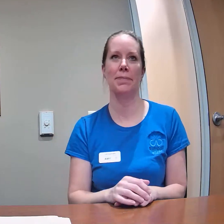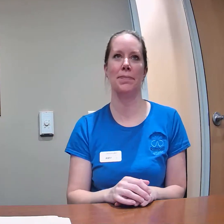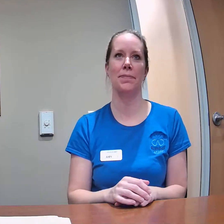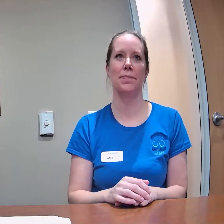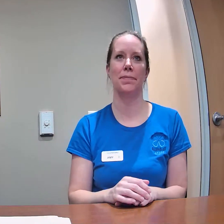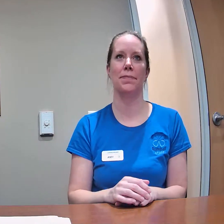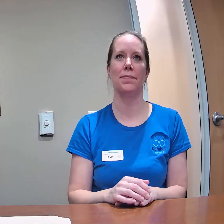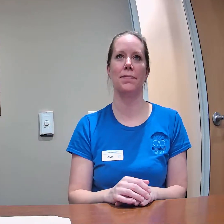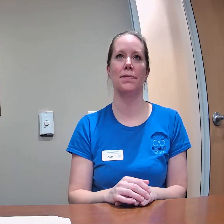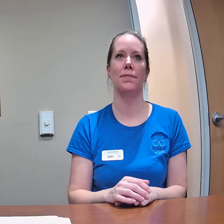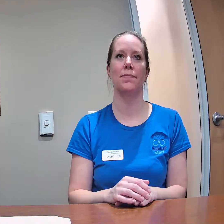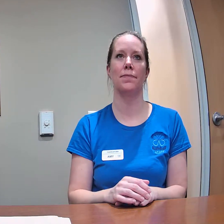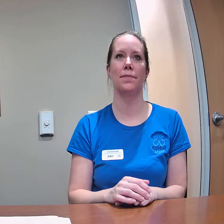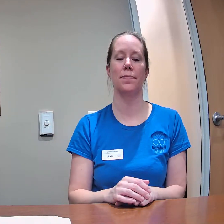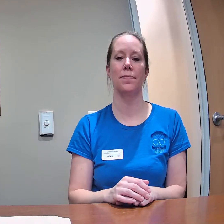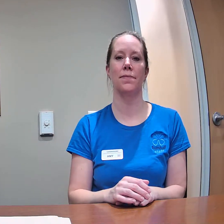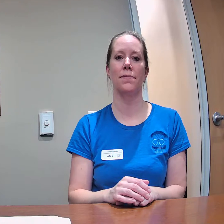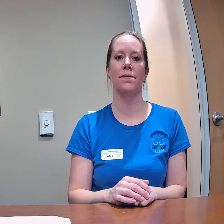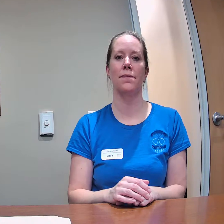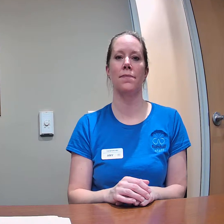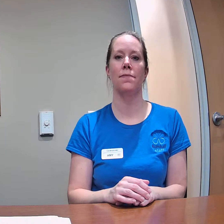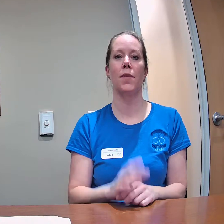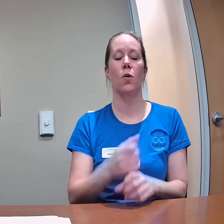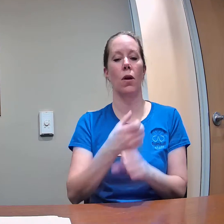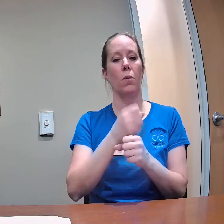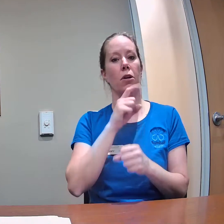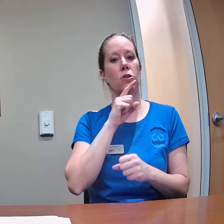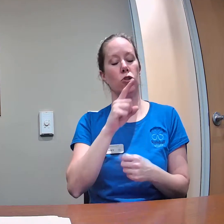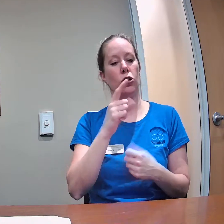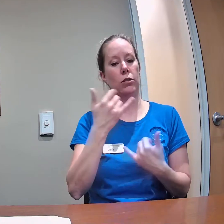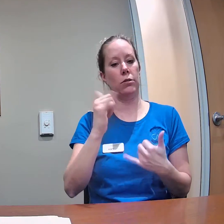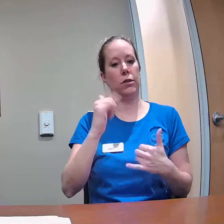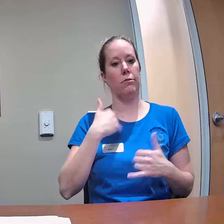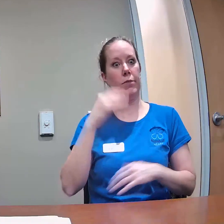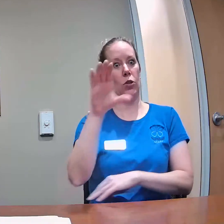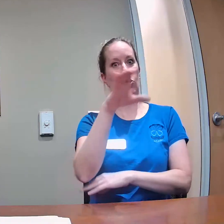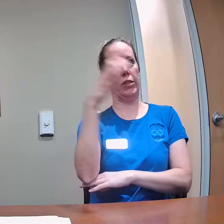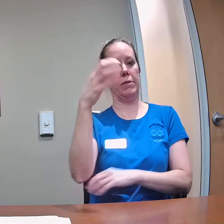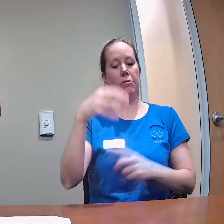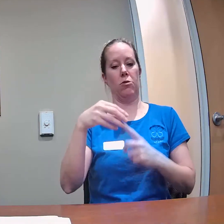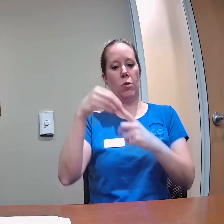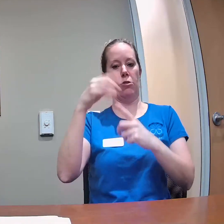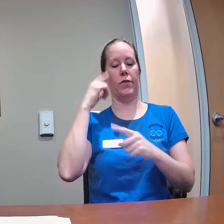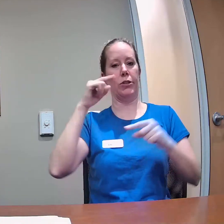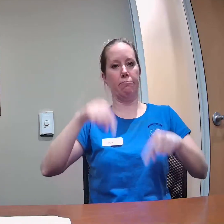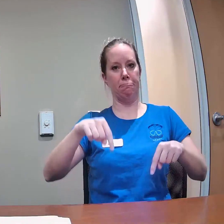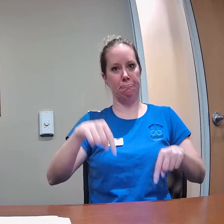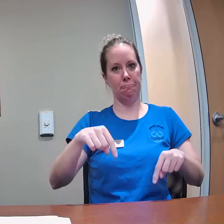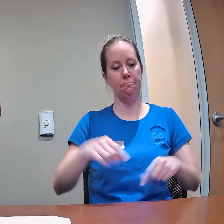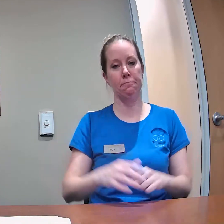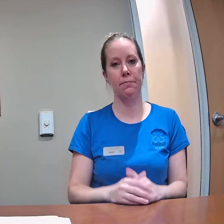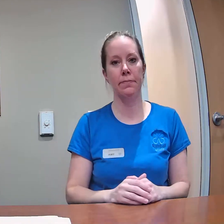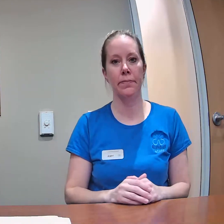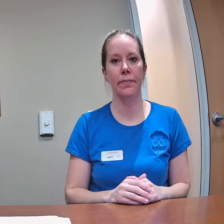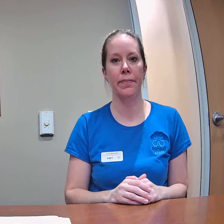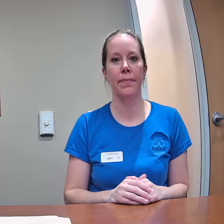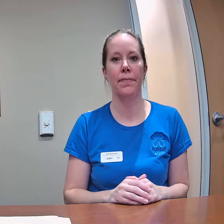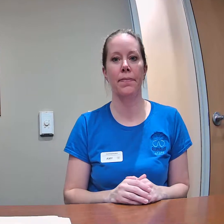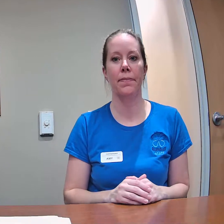So we want to make sure that, Christmas is still special for all of our residents. There's